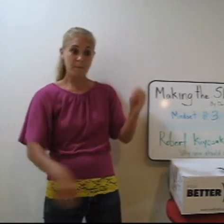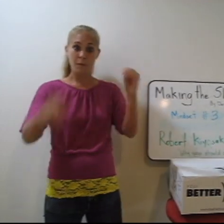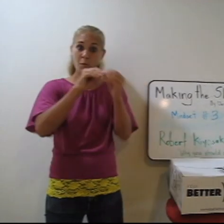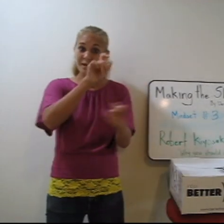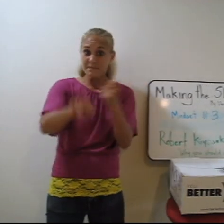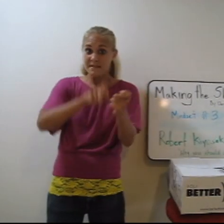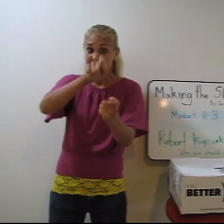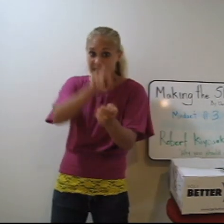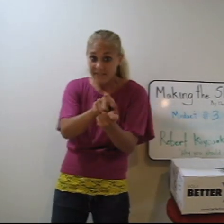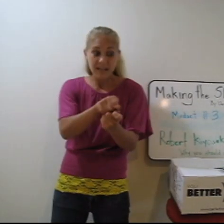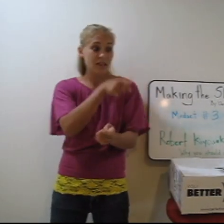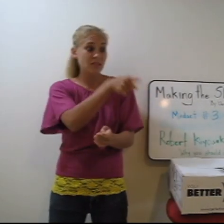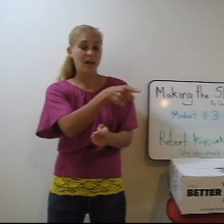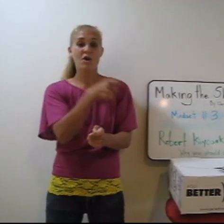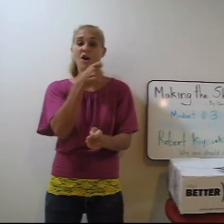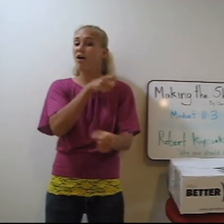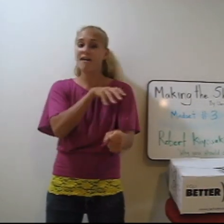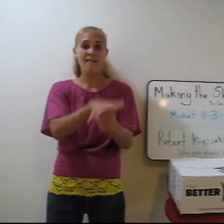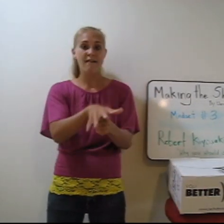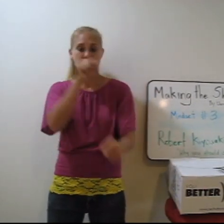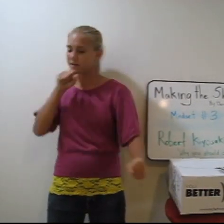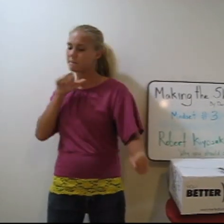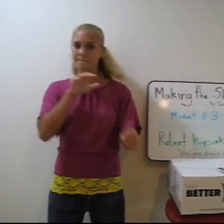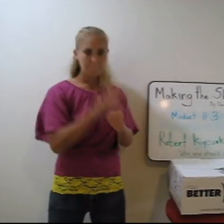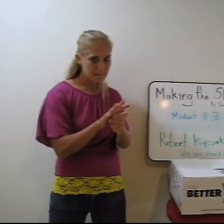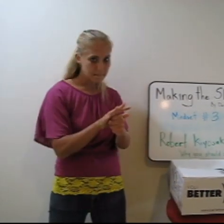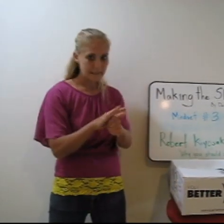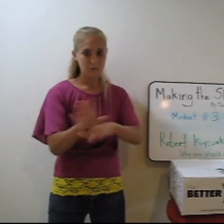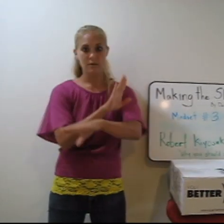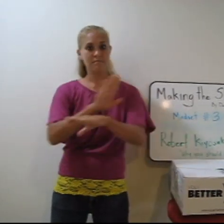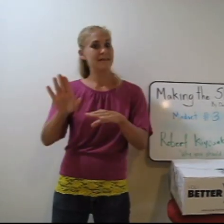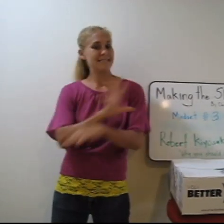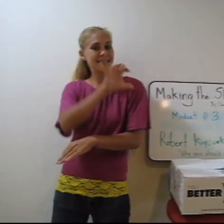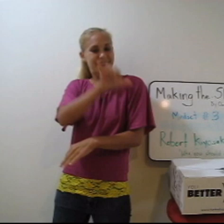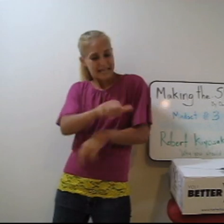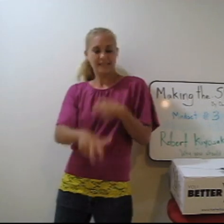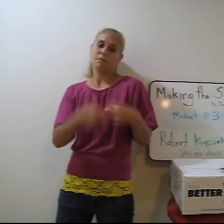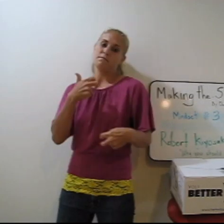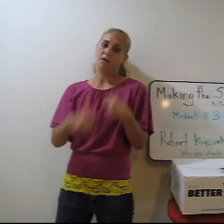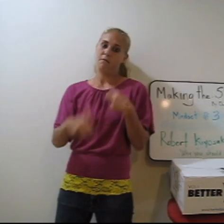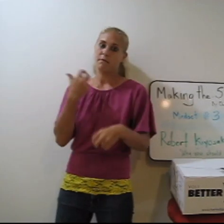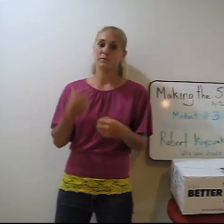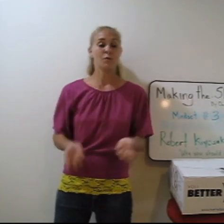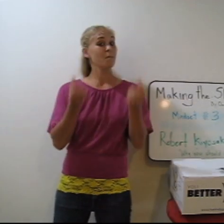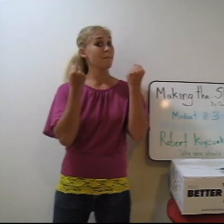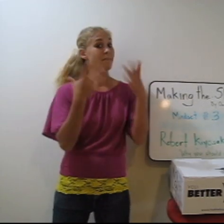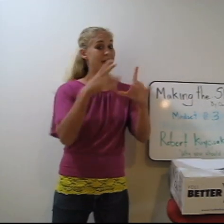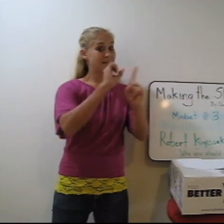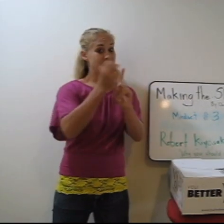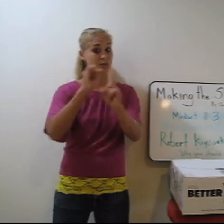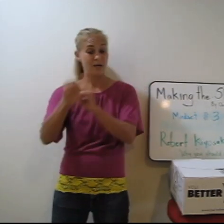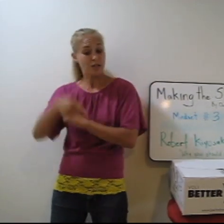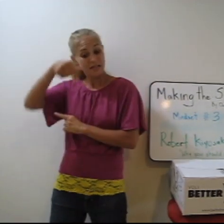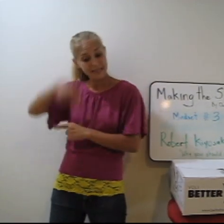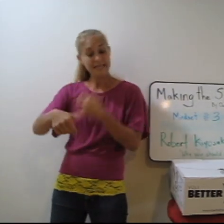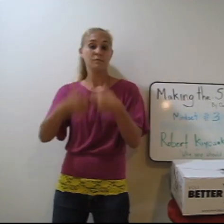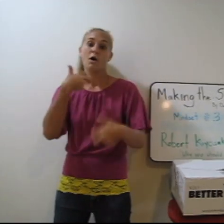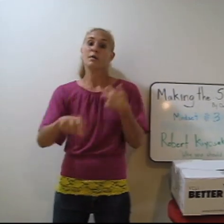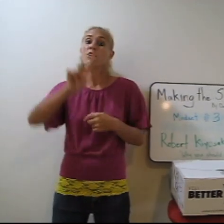their lack of commitment is the problem. In most cases, this landmine is the only thing standing